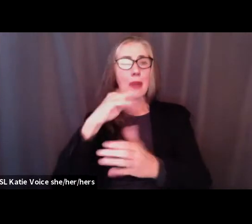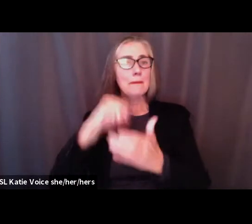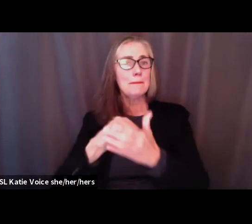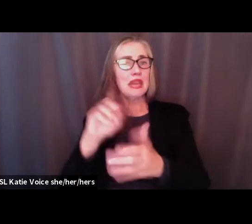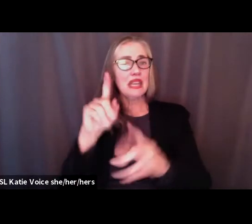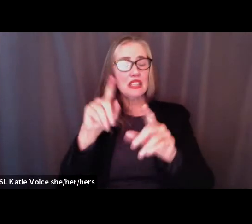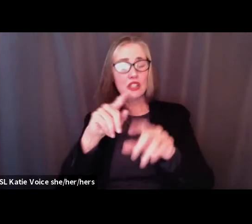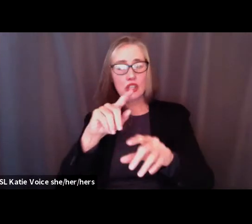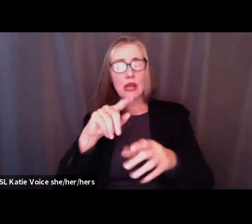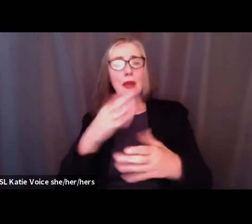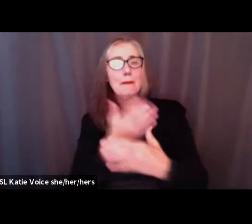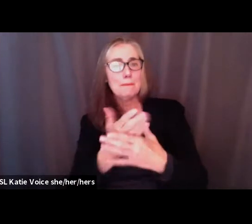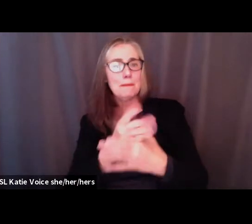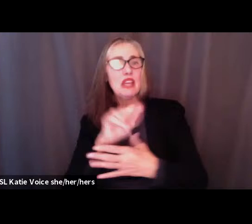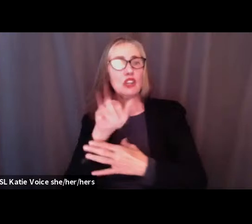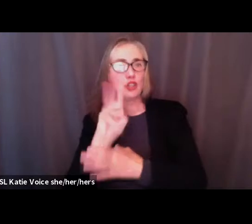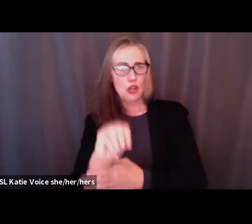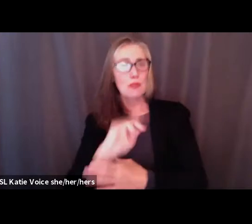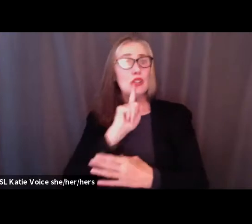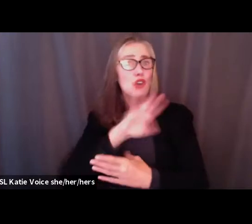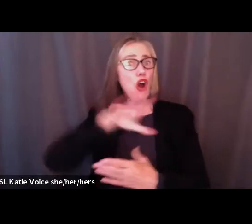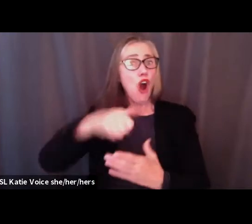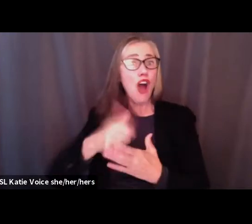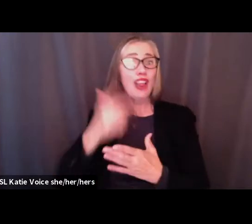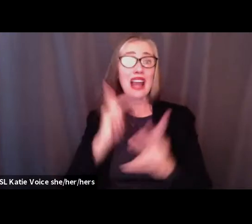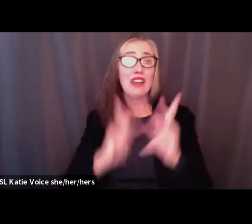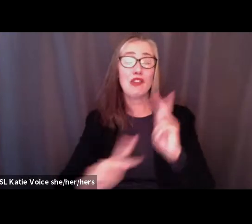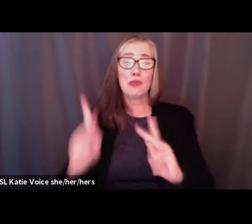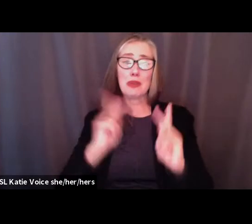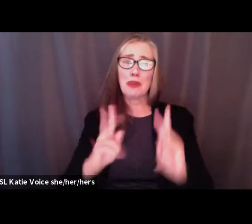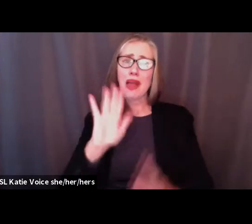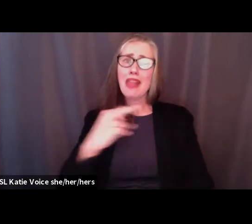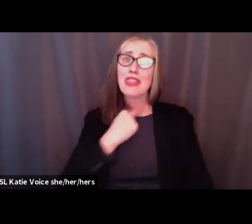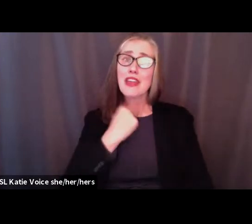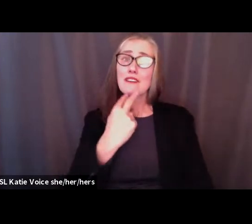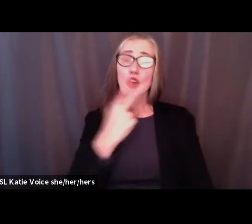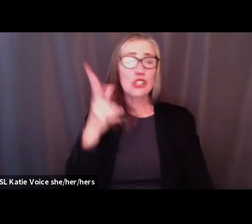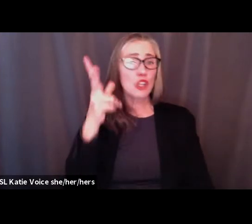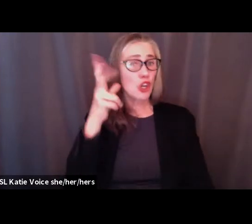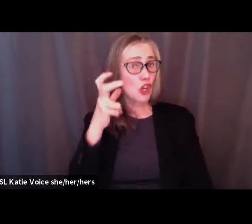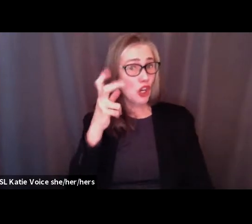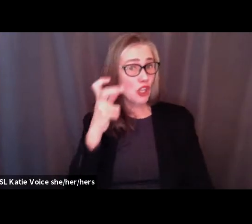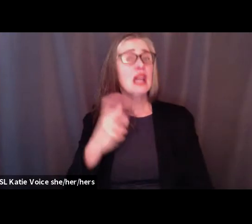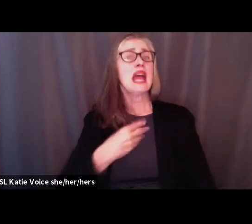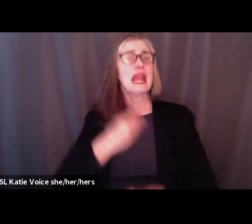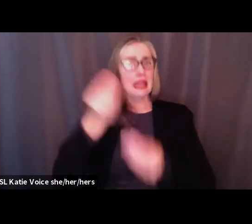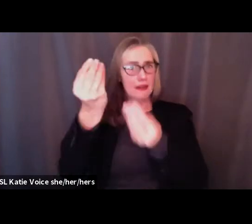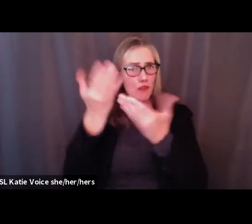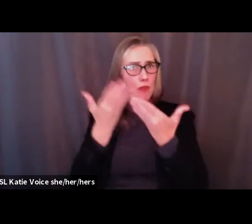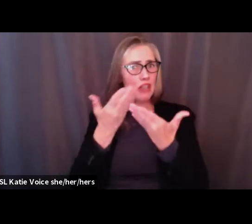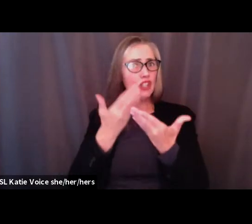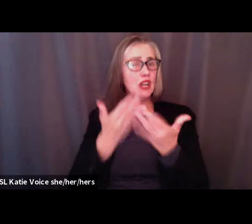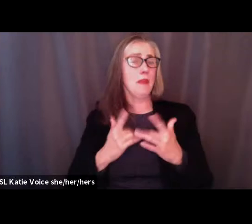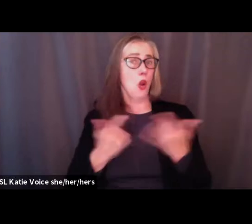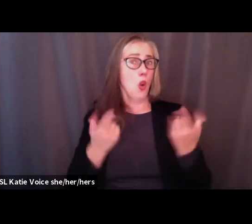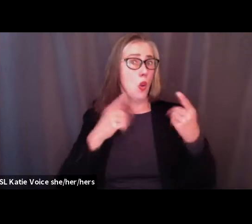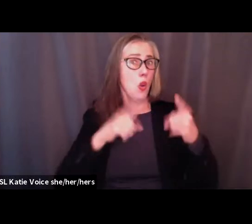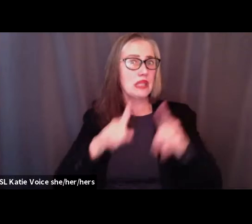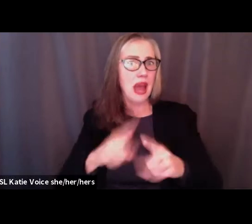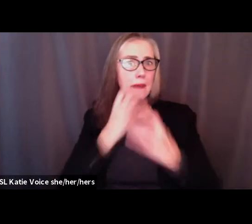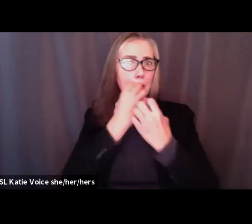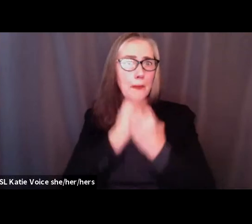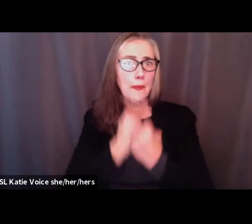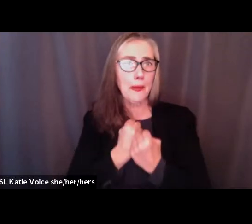are informed on the issues and the stakes, and don't get left behind. We are building on the foundation that was built with